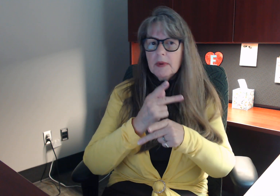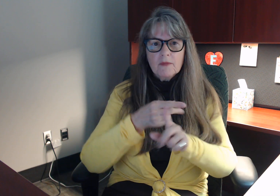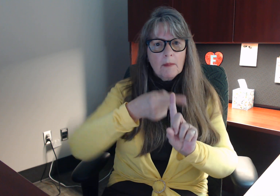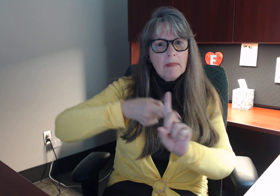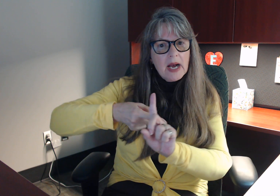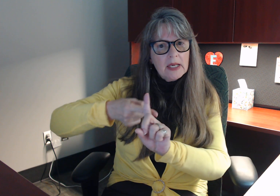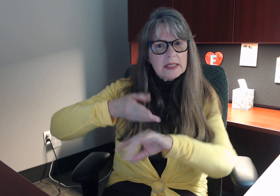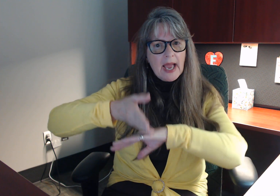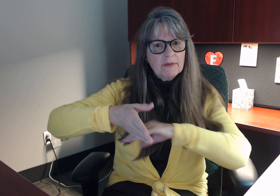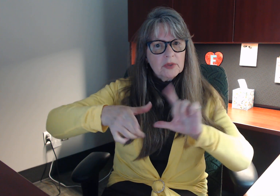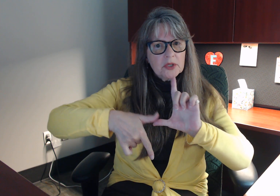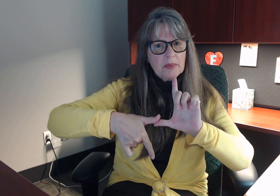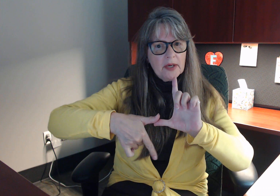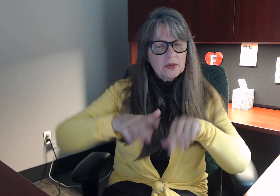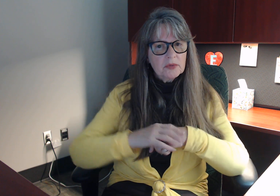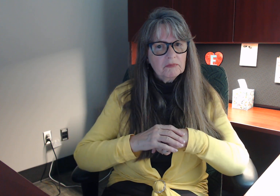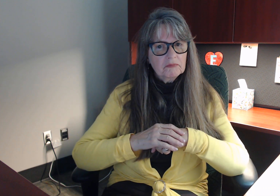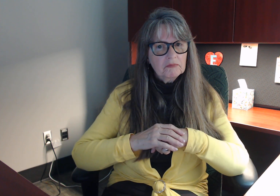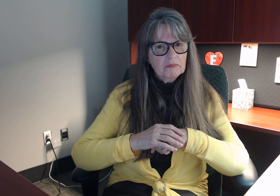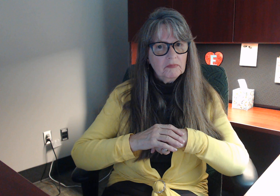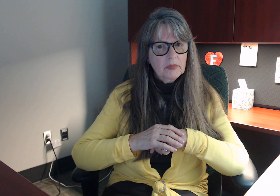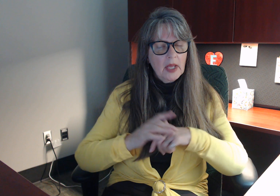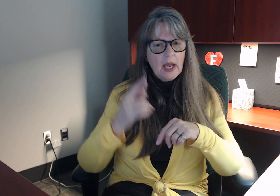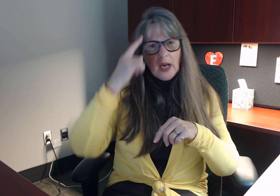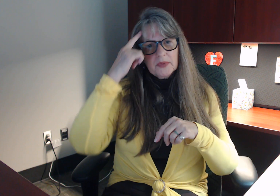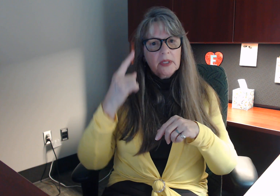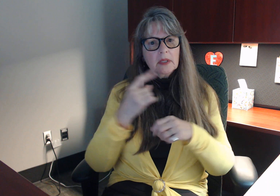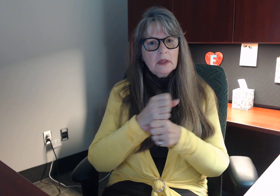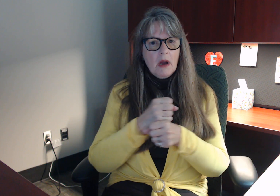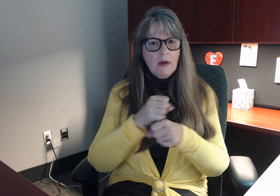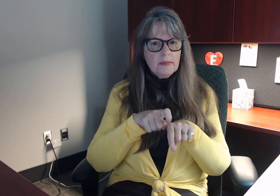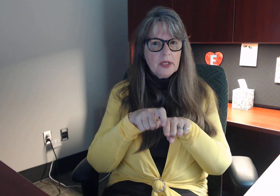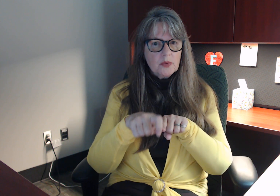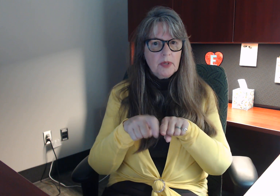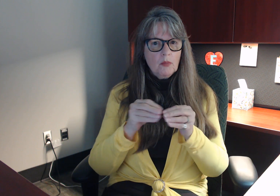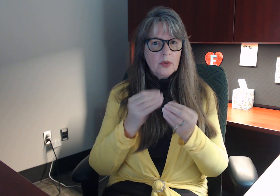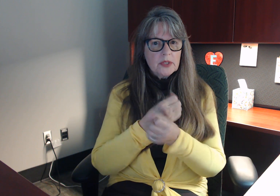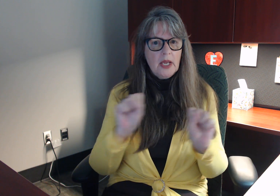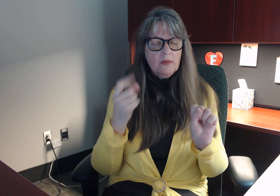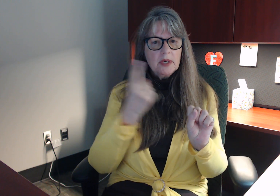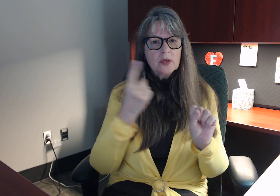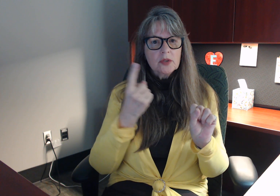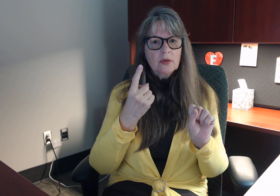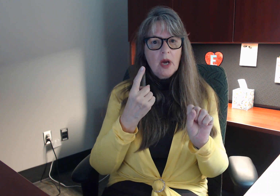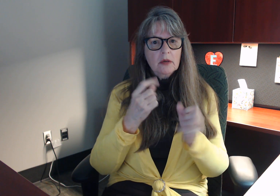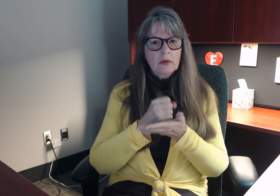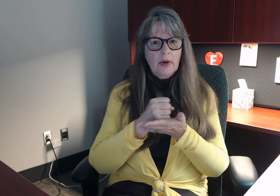for months after it expires. I would think that the coffee beans would be more safe because they're not ground up.